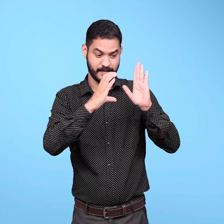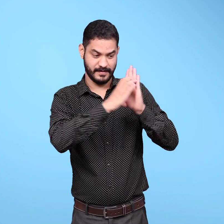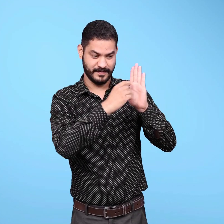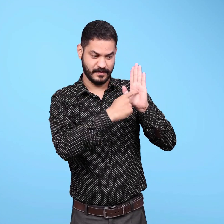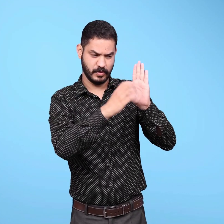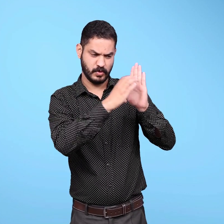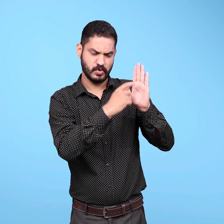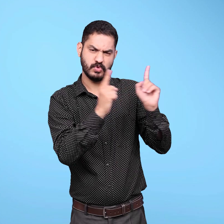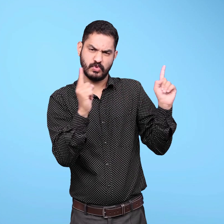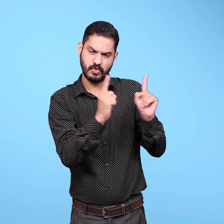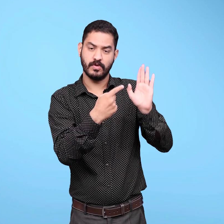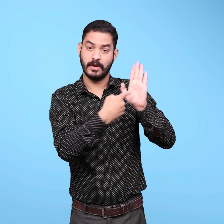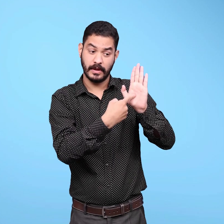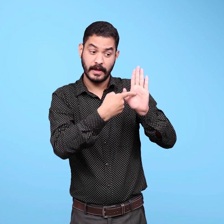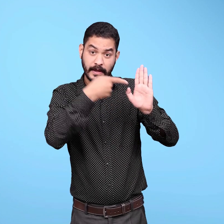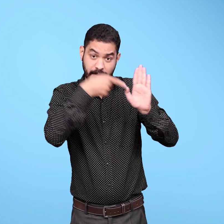short paragraph what they do.